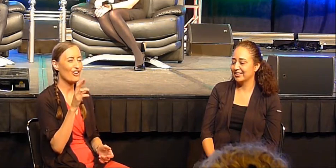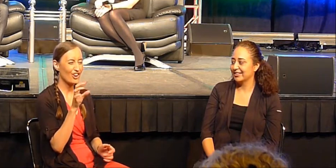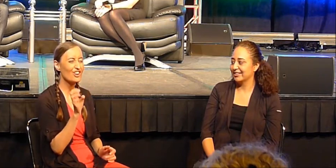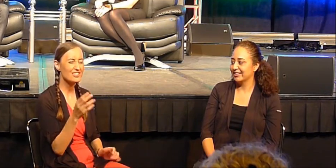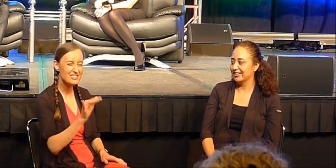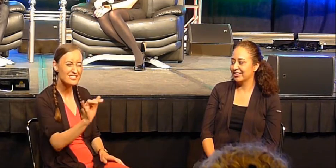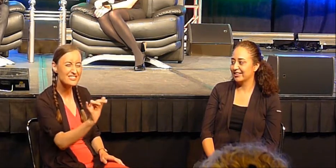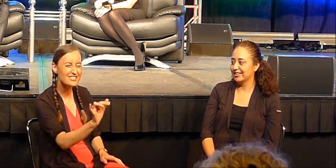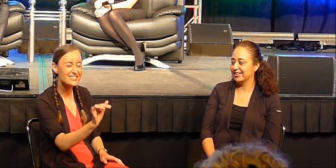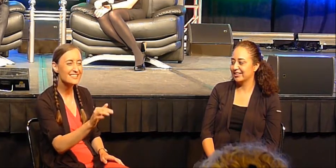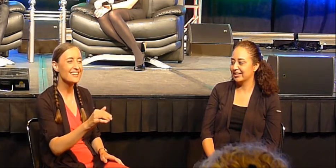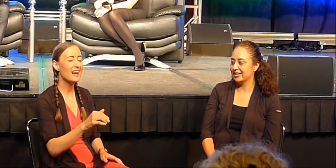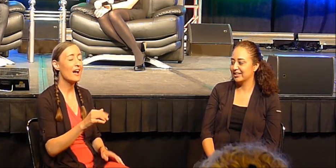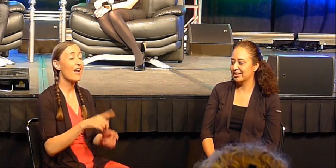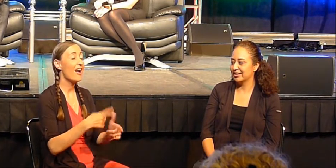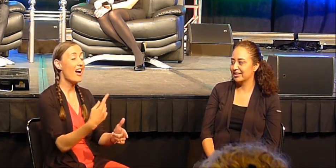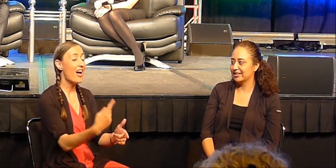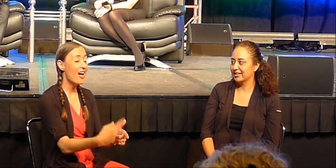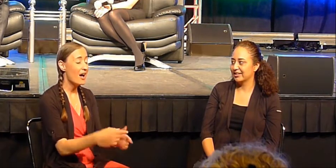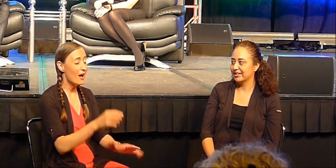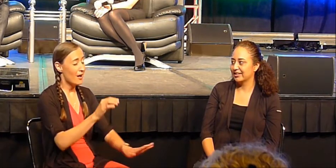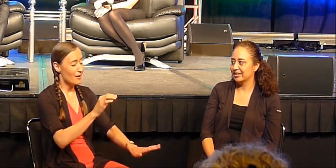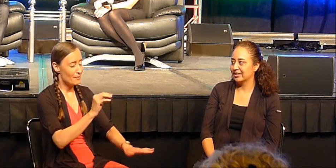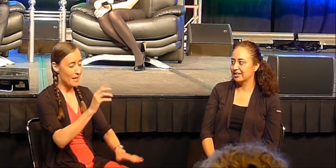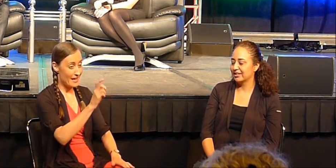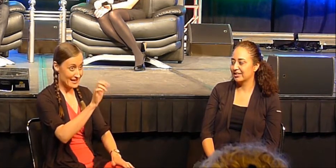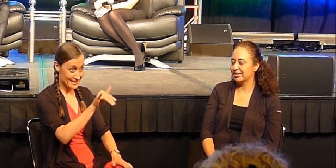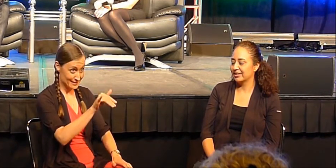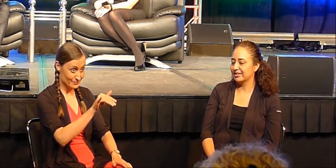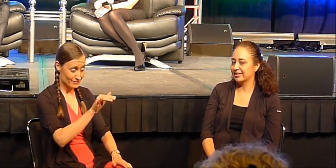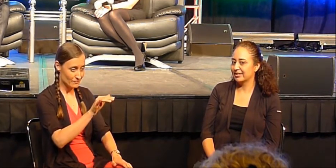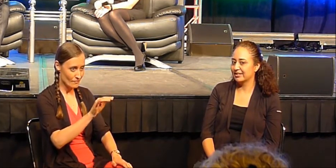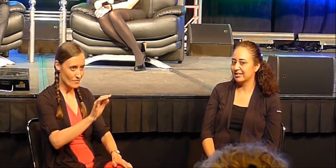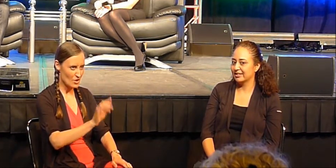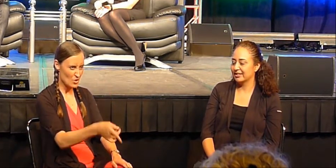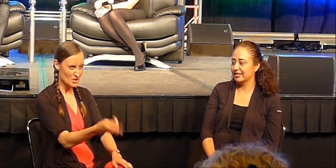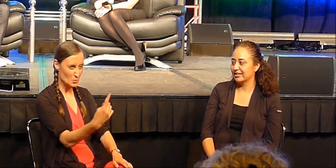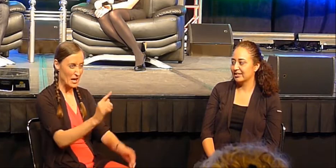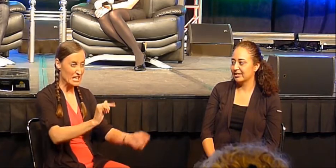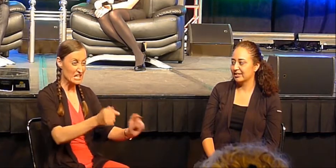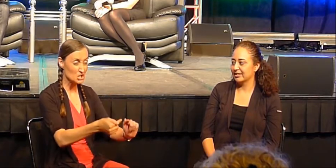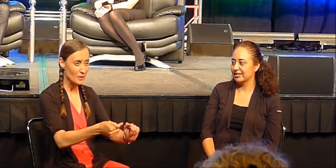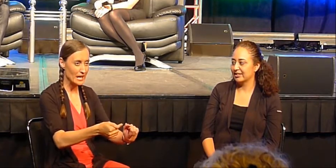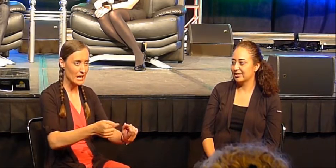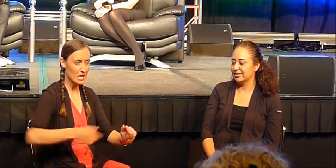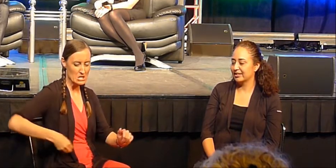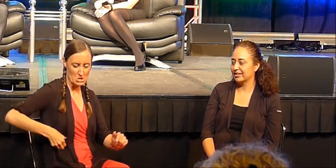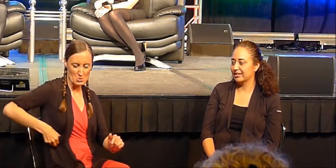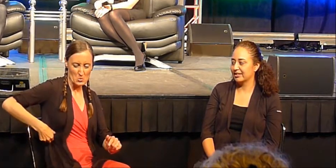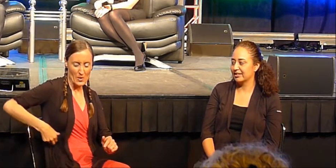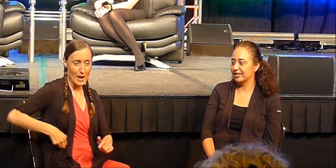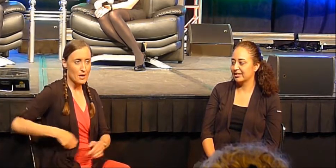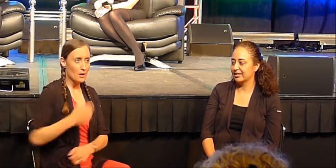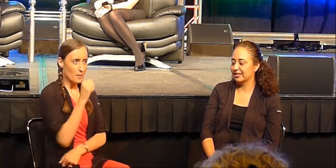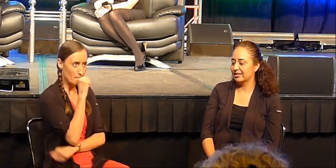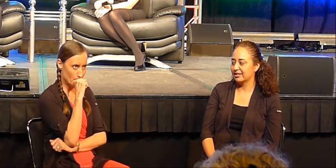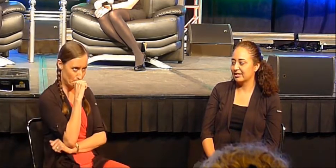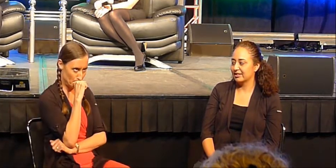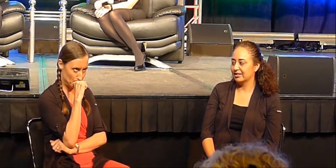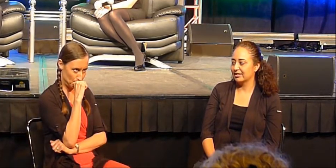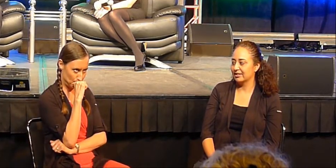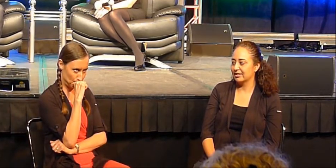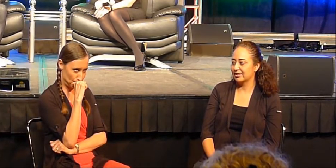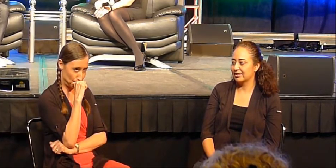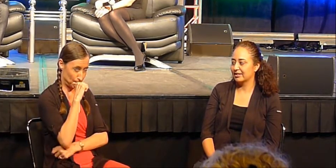And Mandy says, and he swears to this day, it's the only injury he got on the movie, he said he bruised a rib trying to hold his laugh.